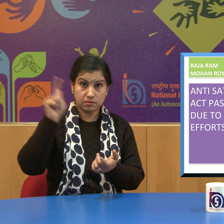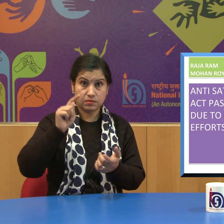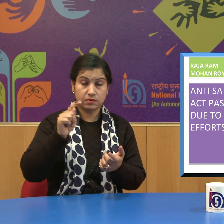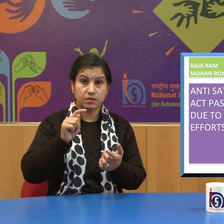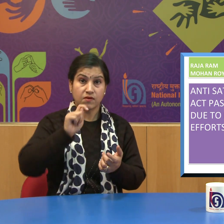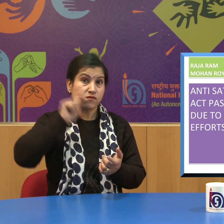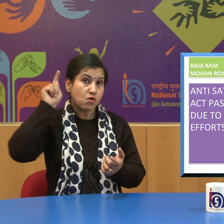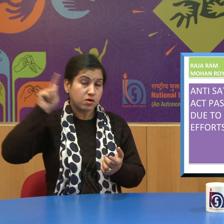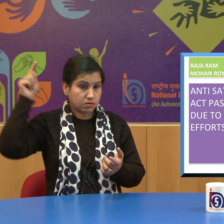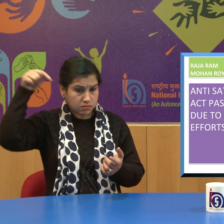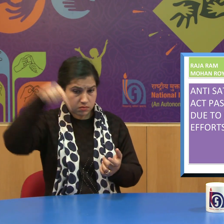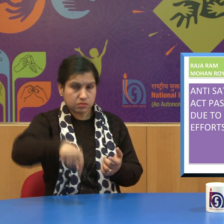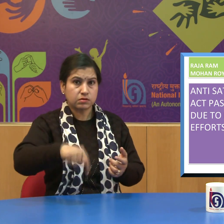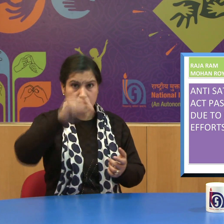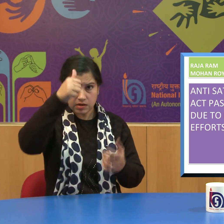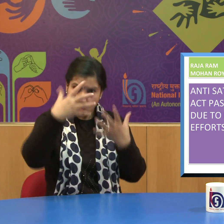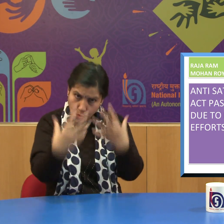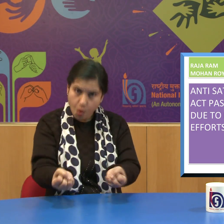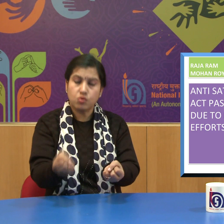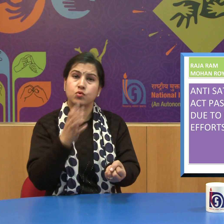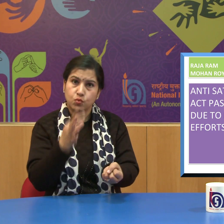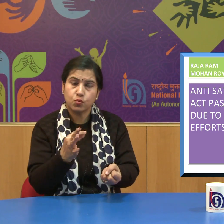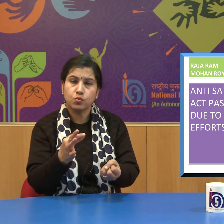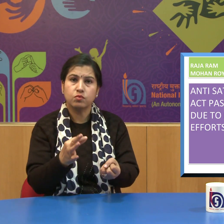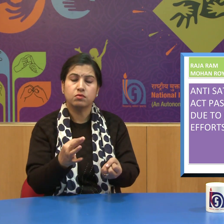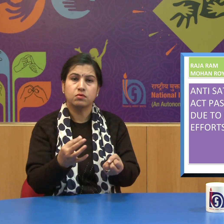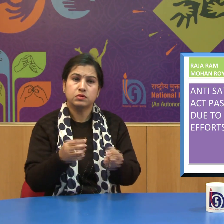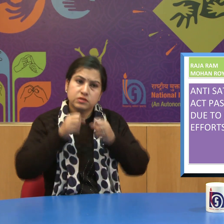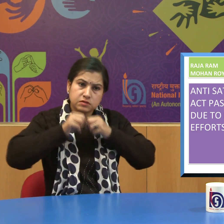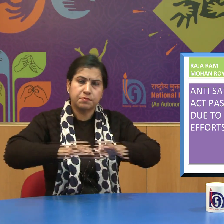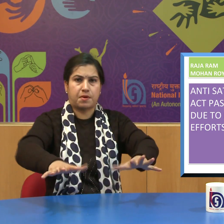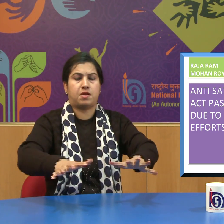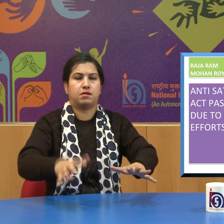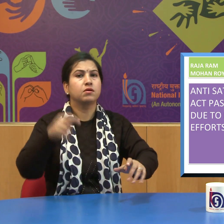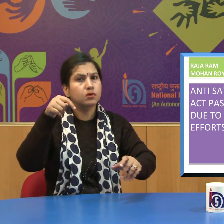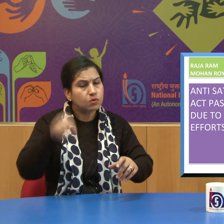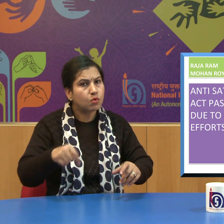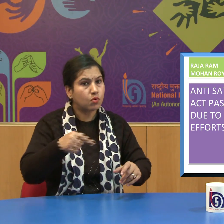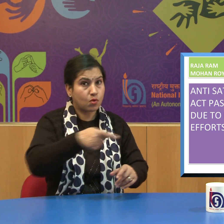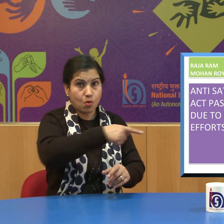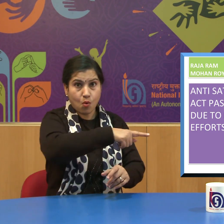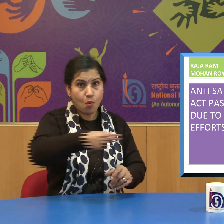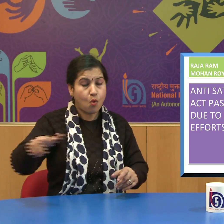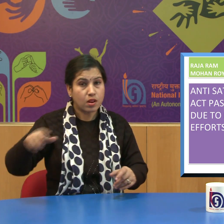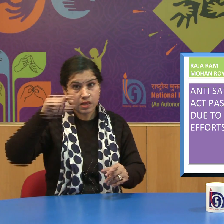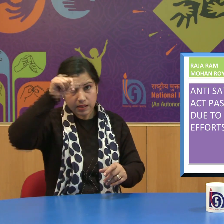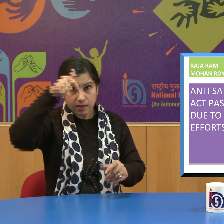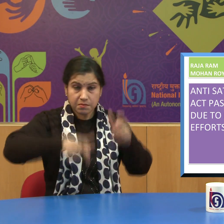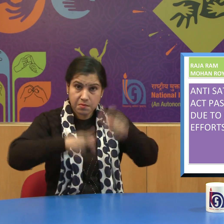Christianity among Indians, and for this, missionaries